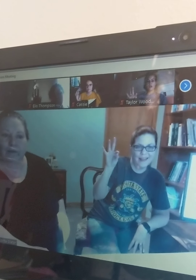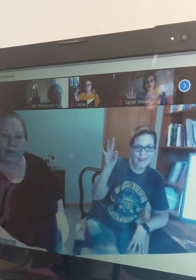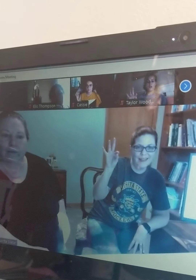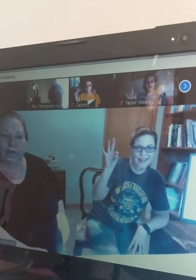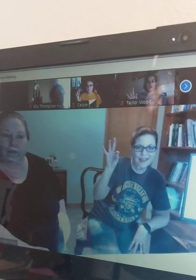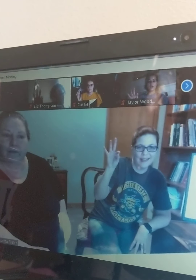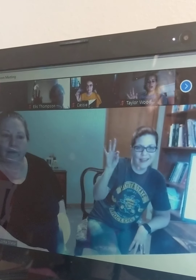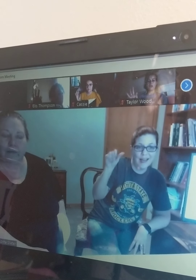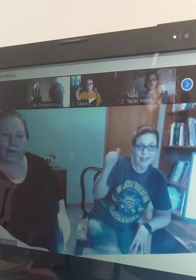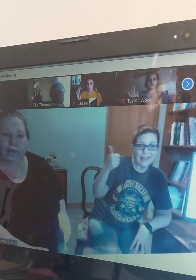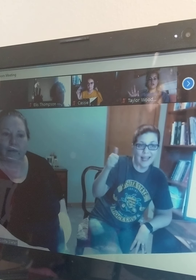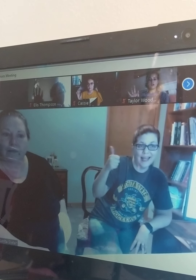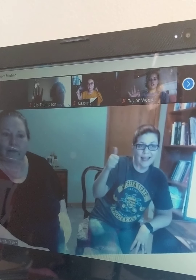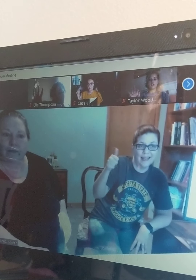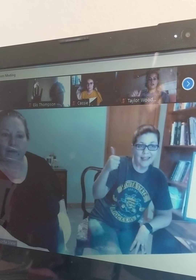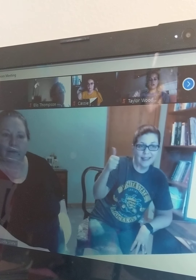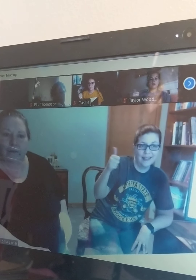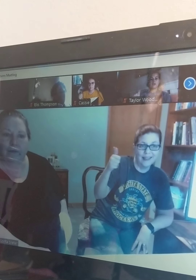9,